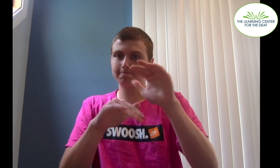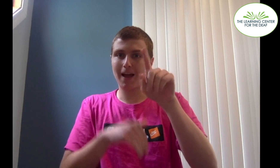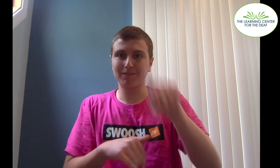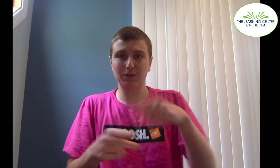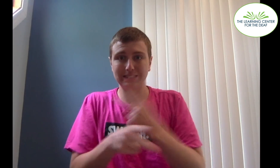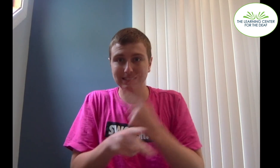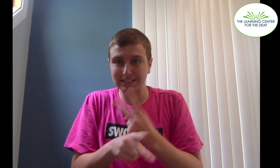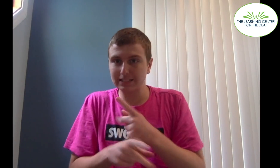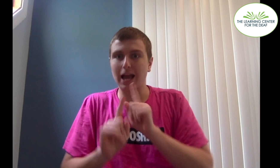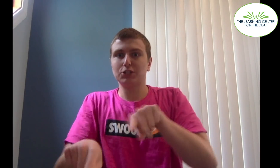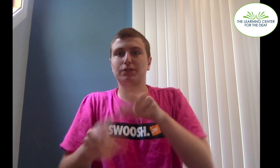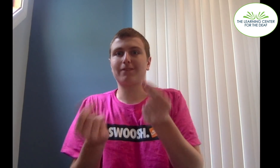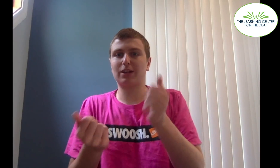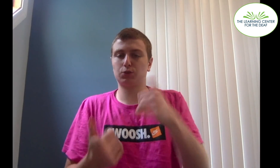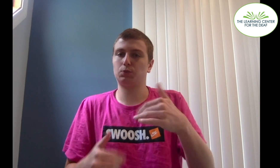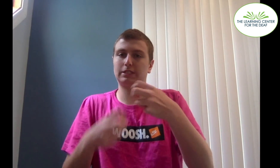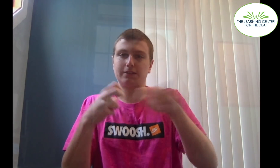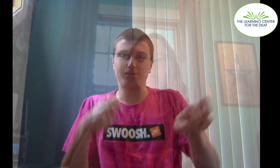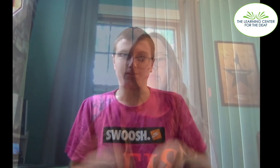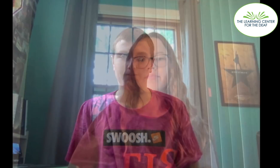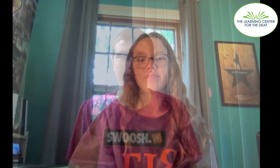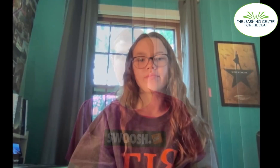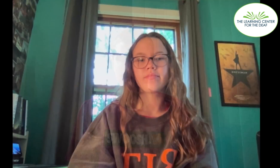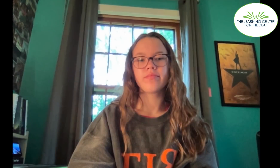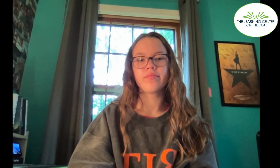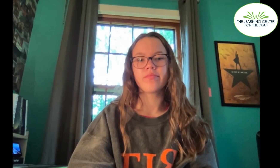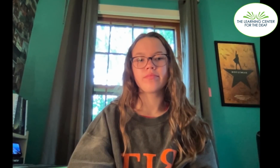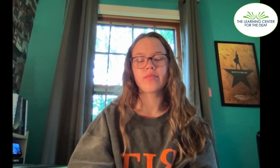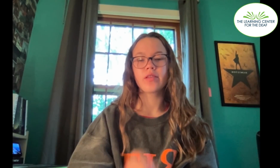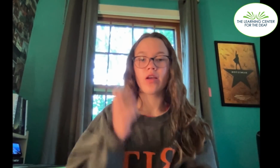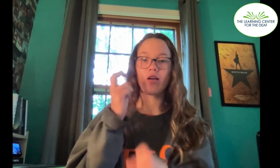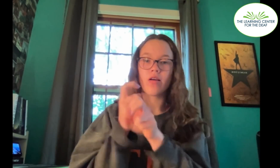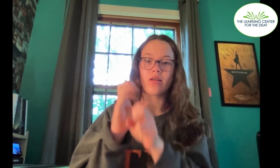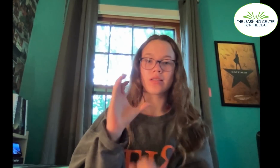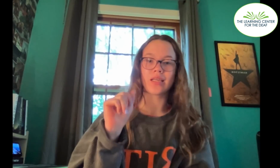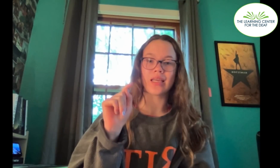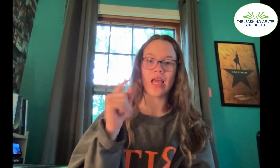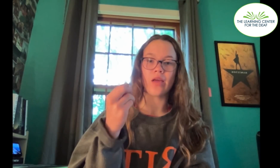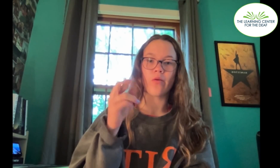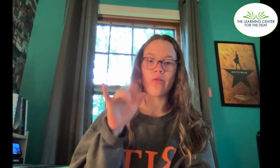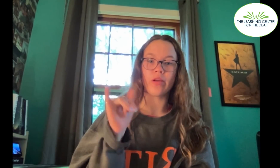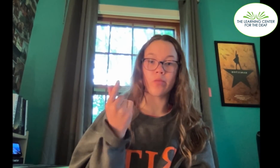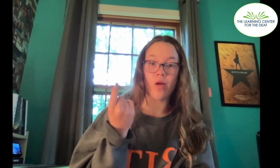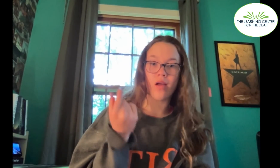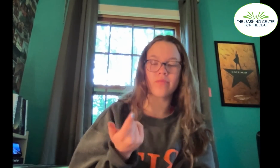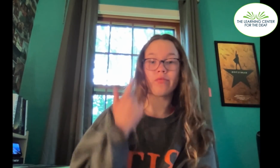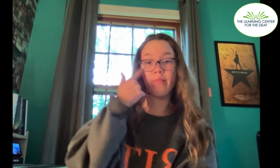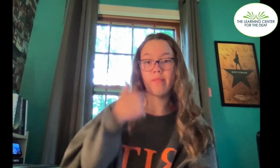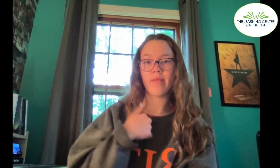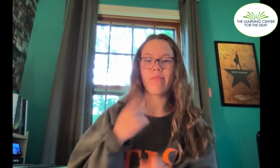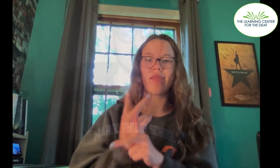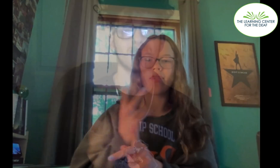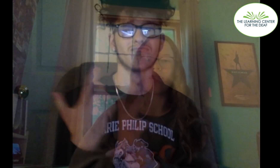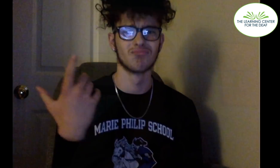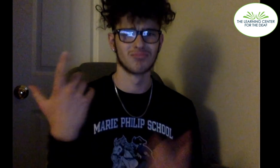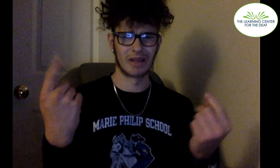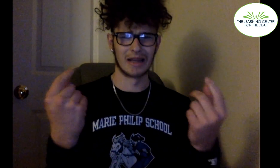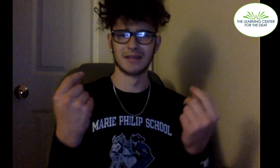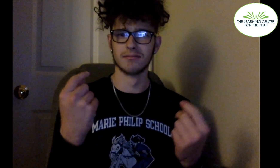limited time, so you have to do your calculations really quickly. For me, the hardest category was math. As far as the